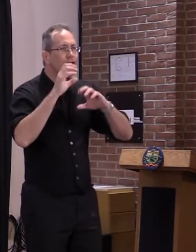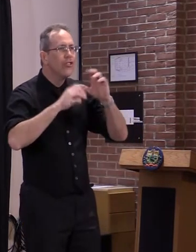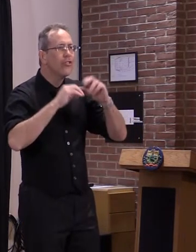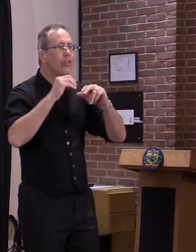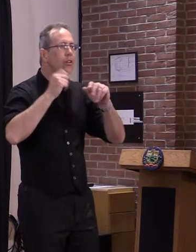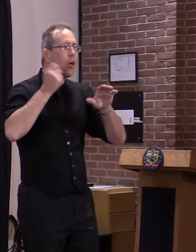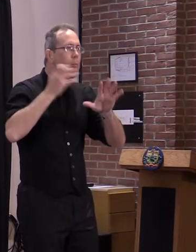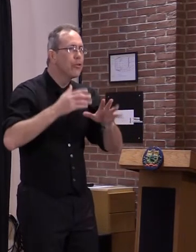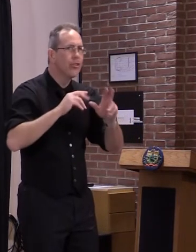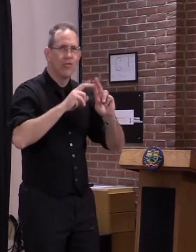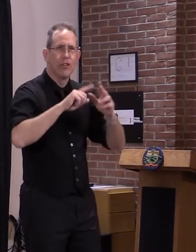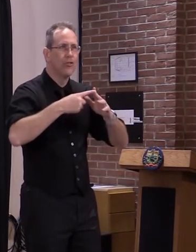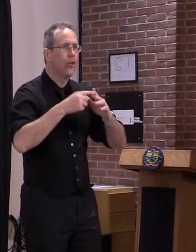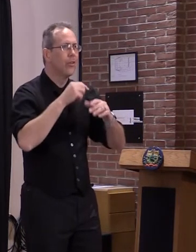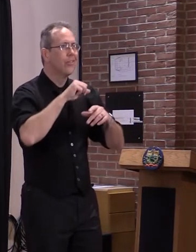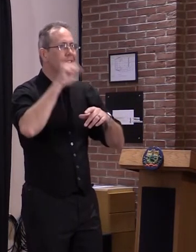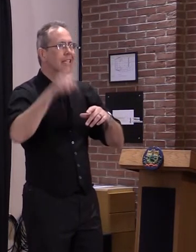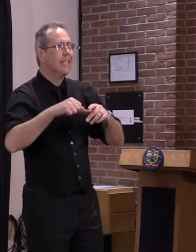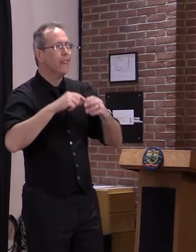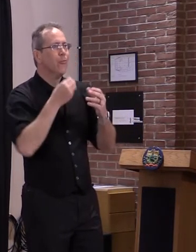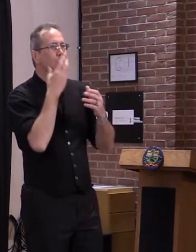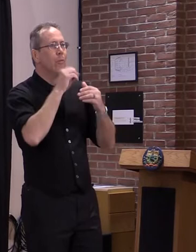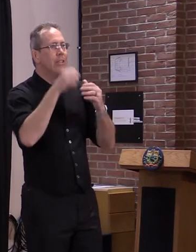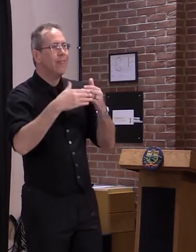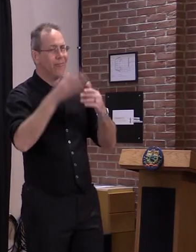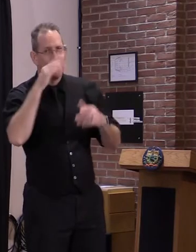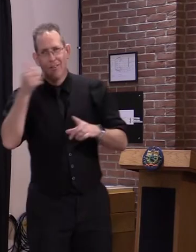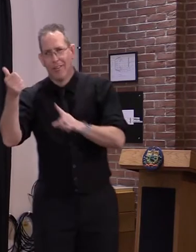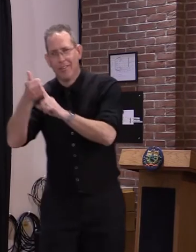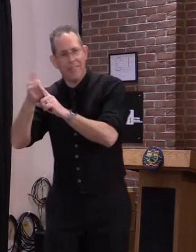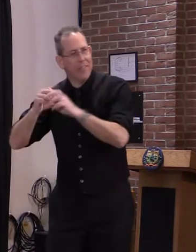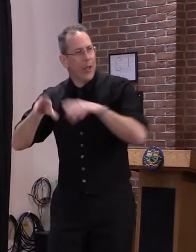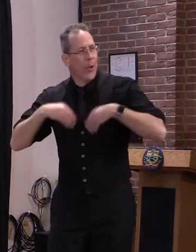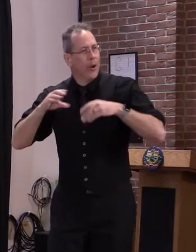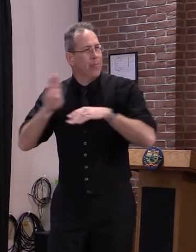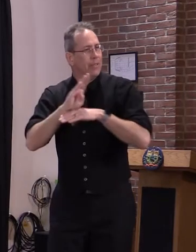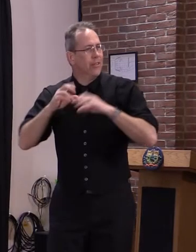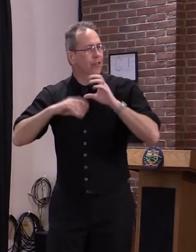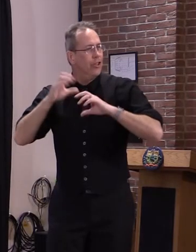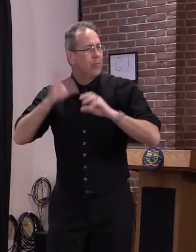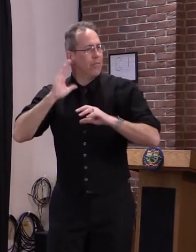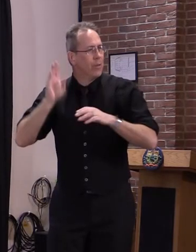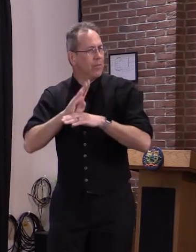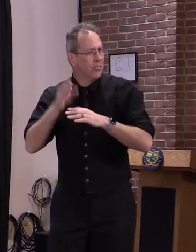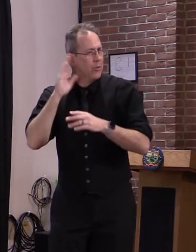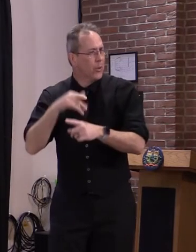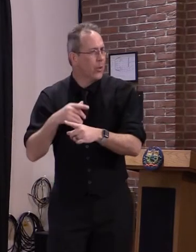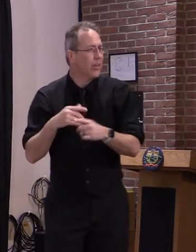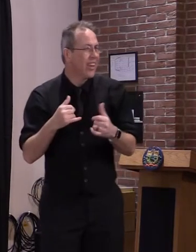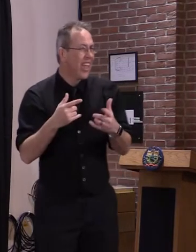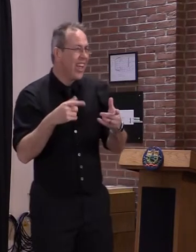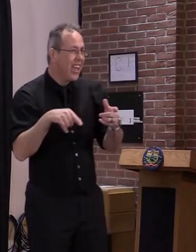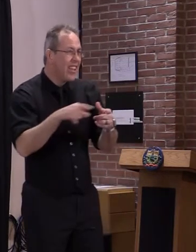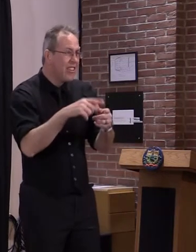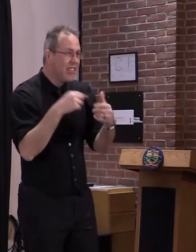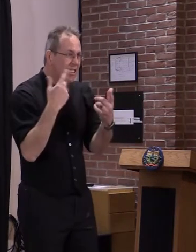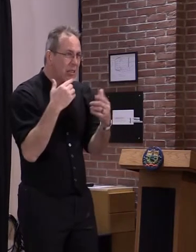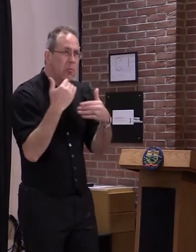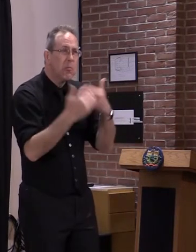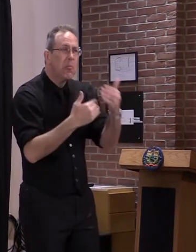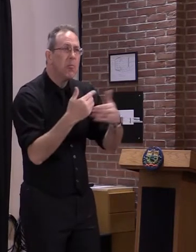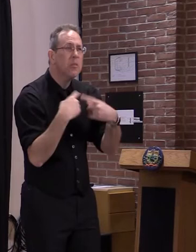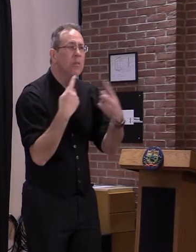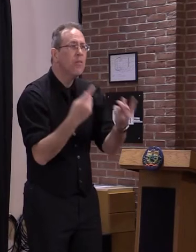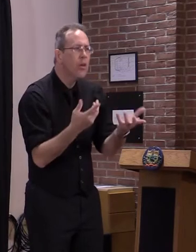as well as any industry through the pandemic. There's a lot of money, but not a lot of workers. What are your expectations as we ramp